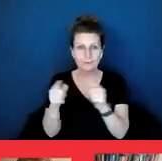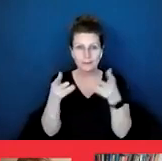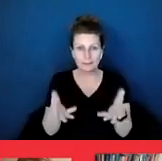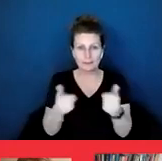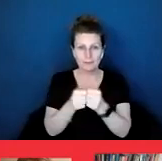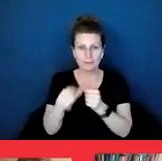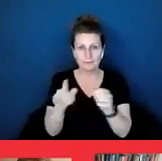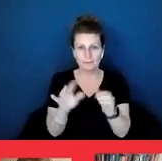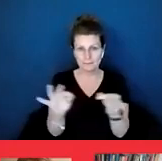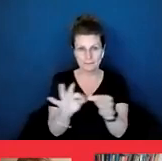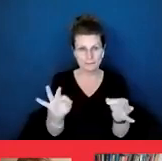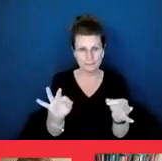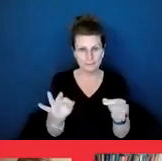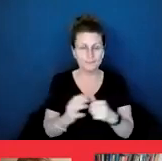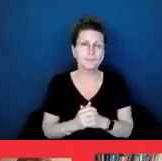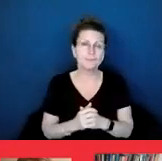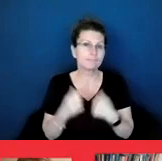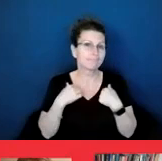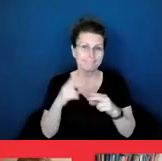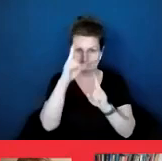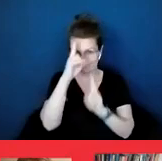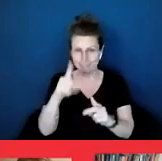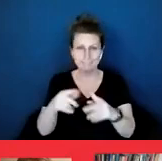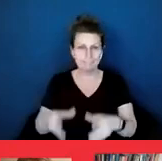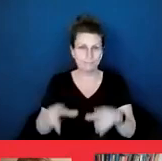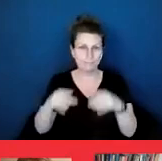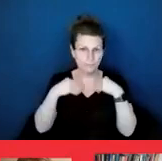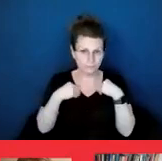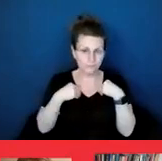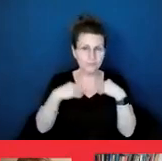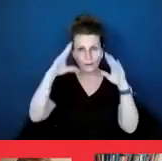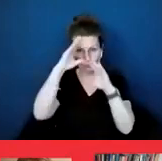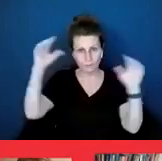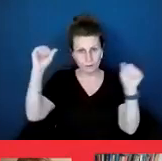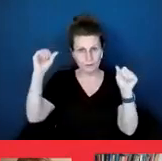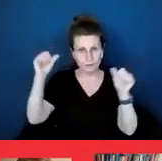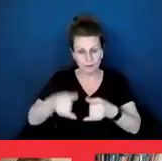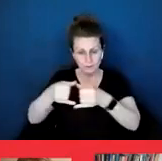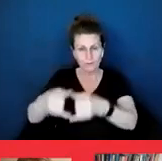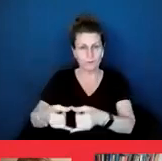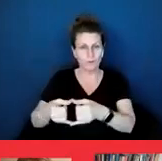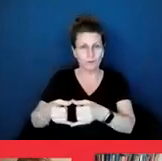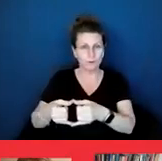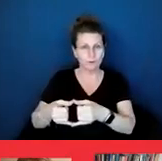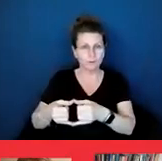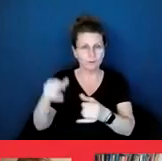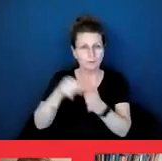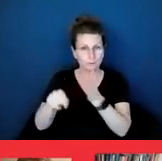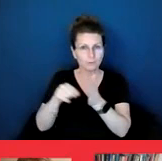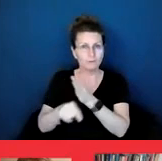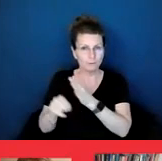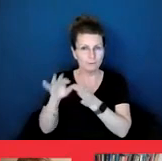message that I'm honored to have received the President's Award for Research Impact. As